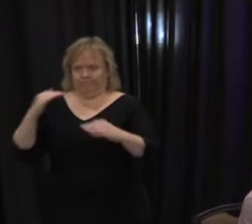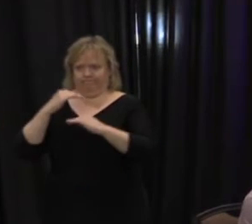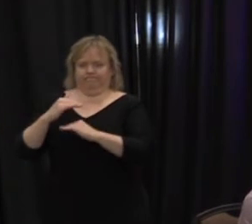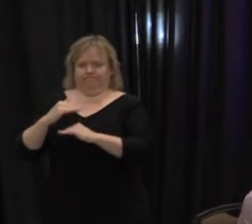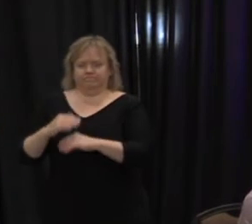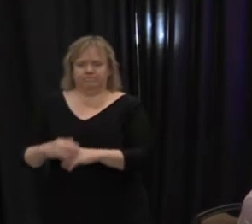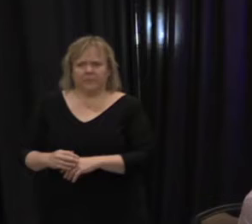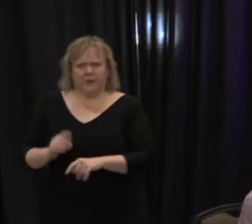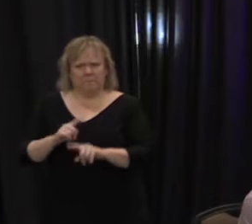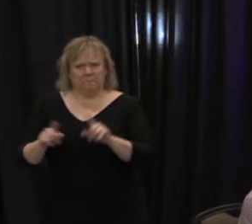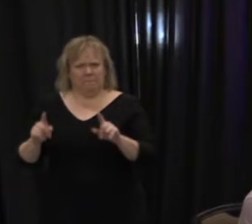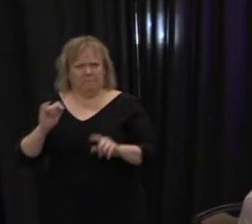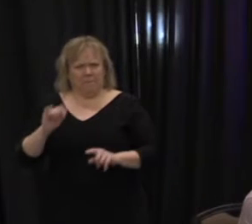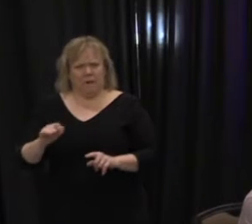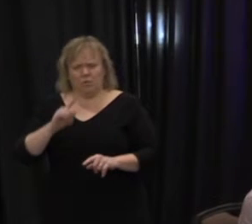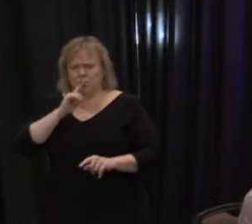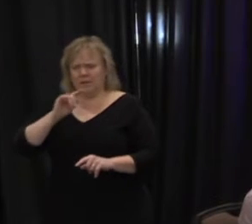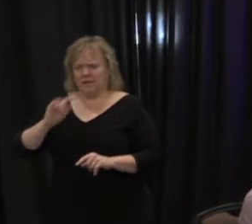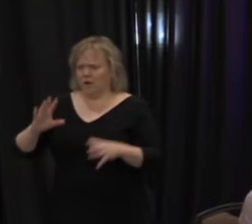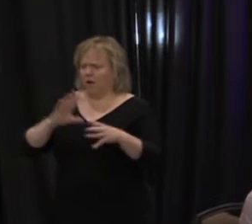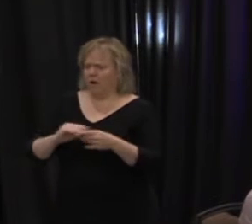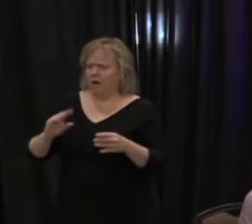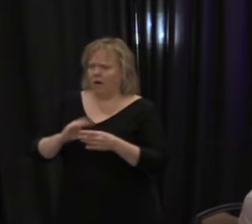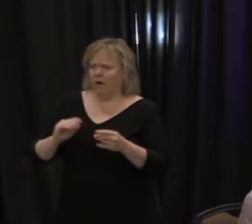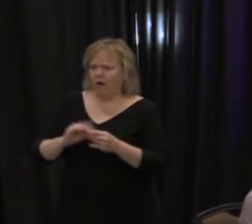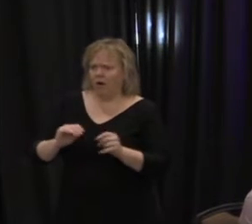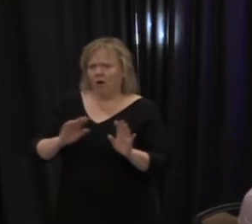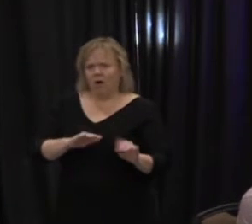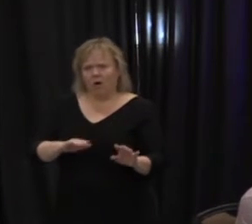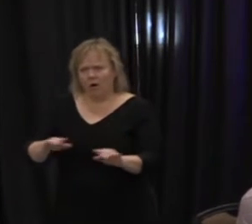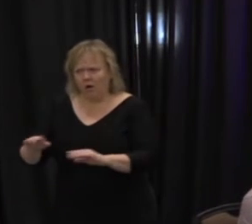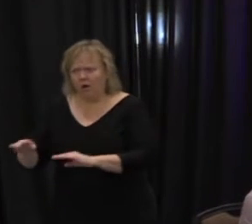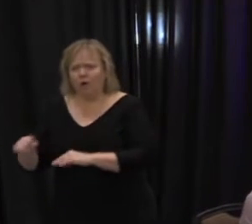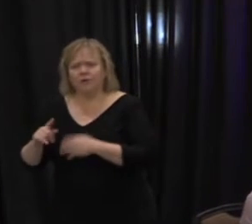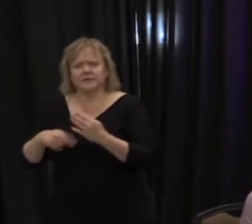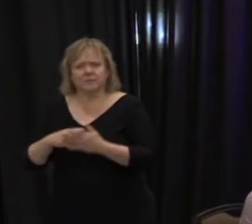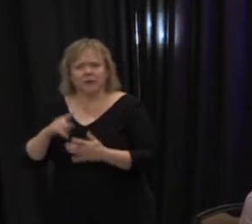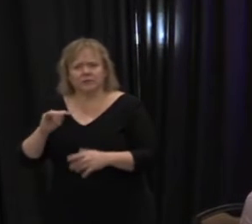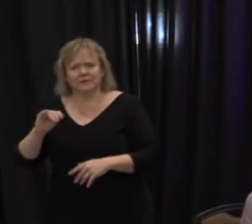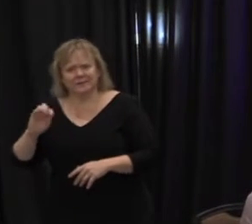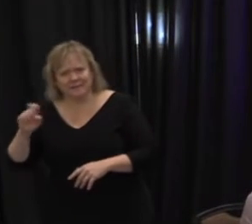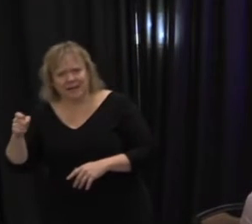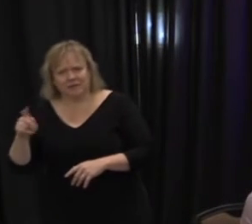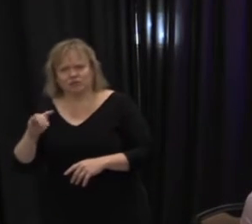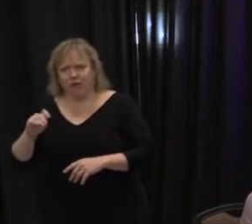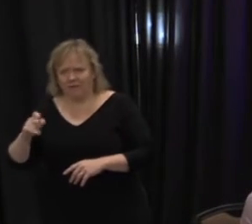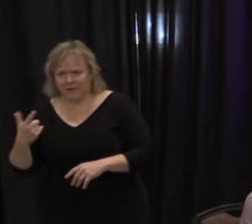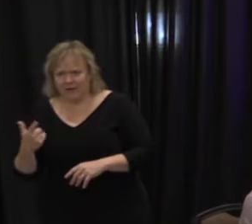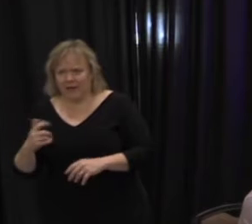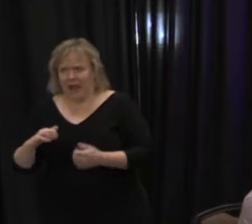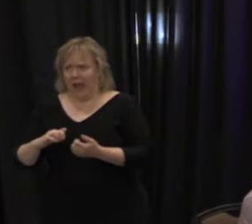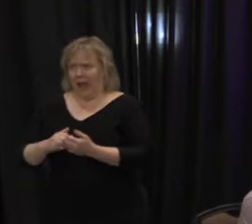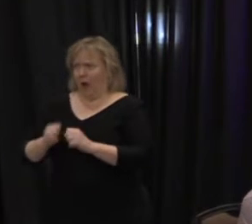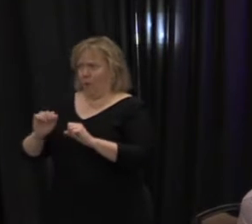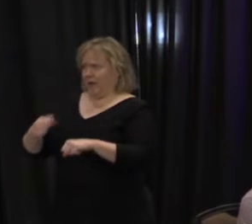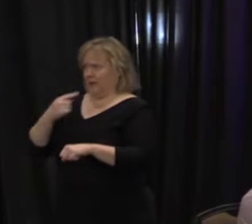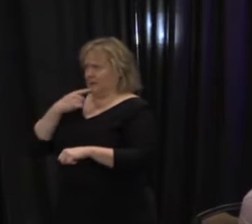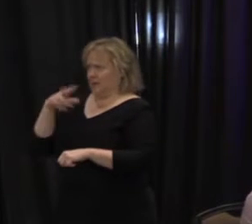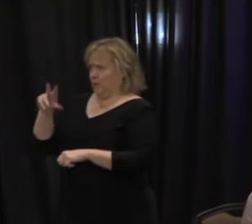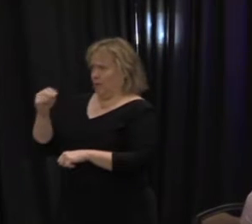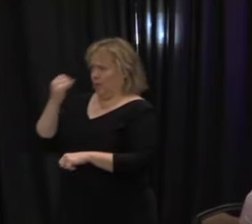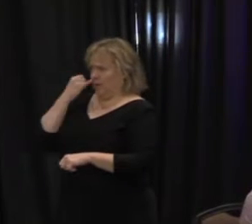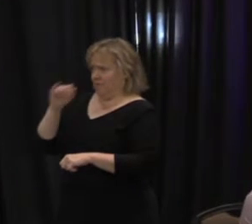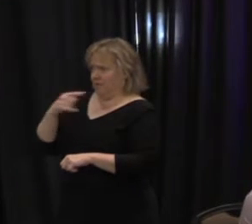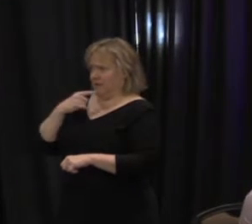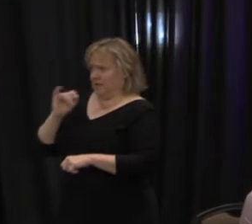and it's a very difficult narrative to overcome. We see it in states on other kind of legislation. We also see any legislation that deals